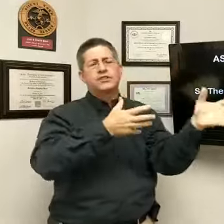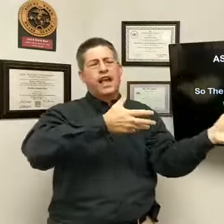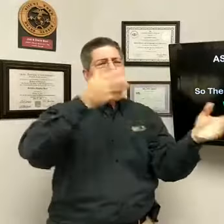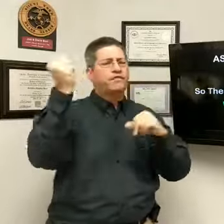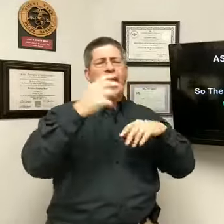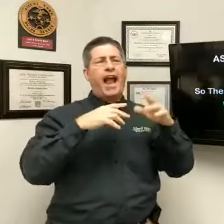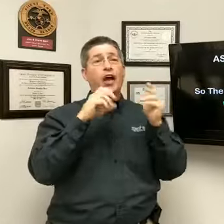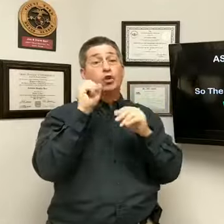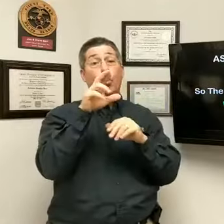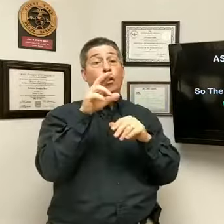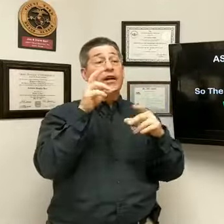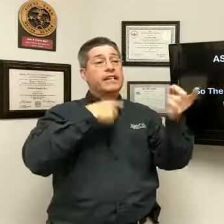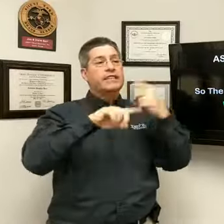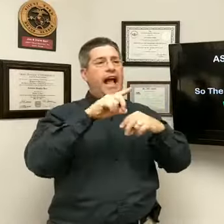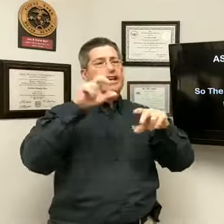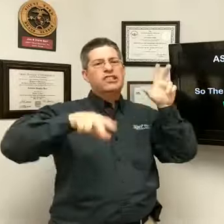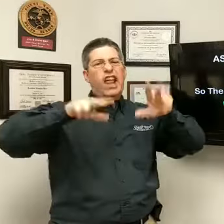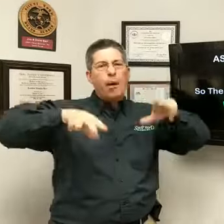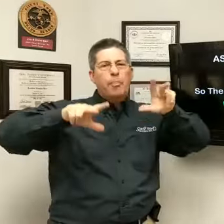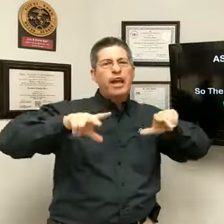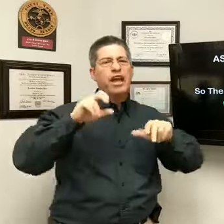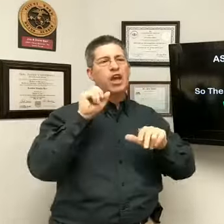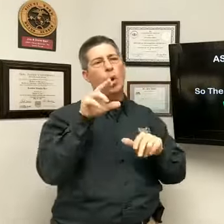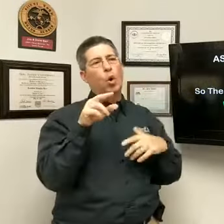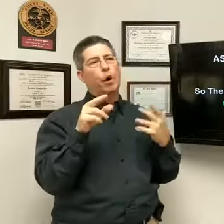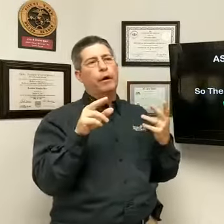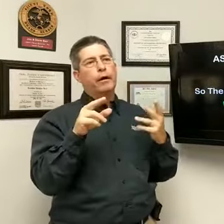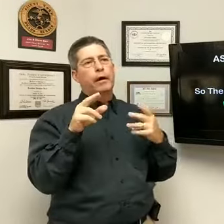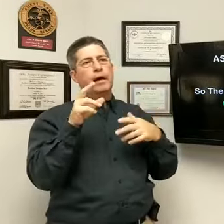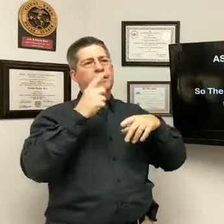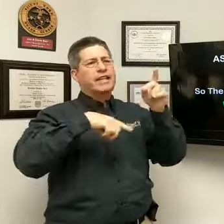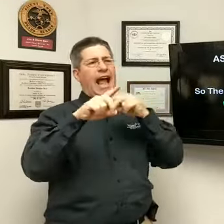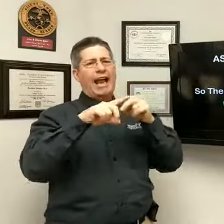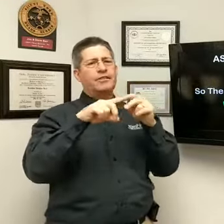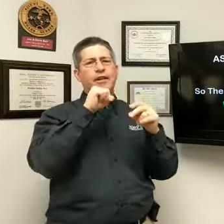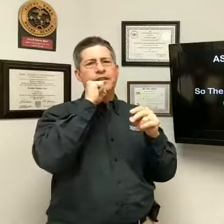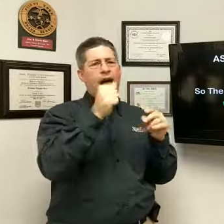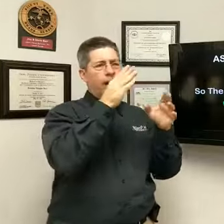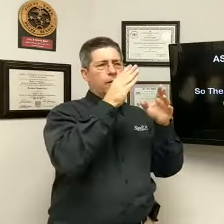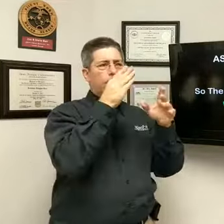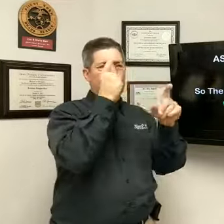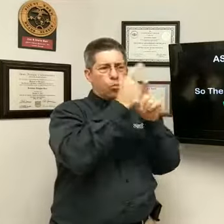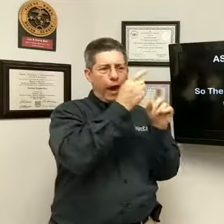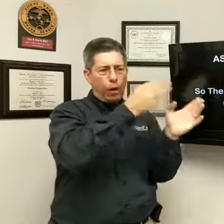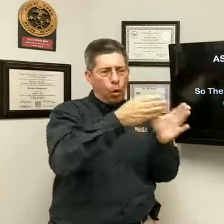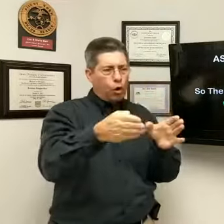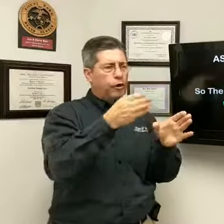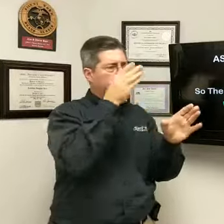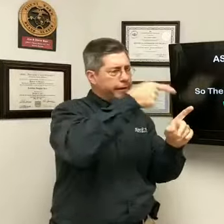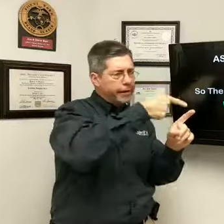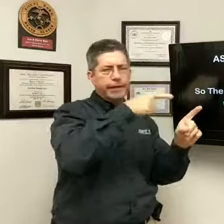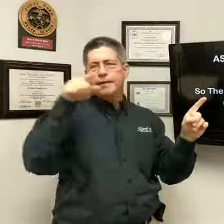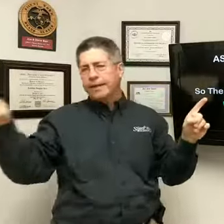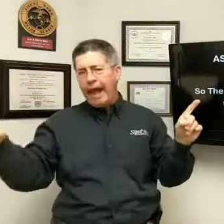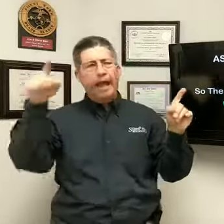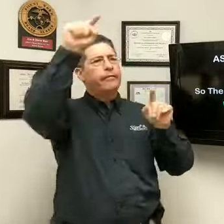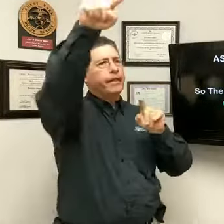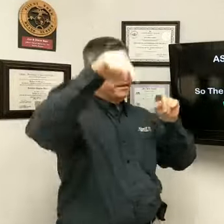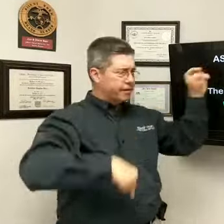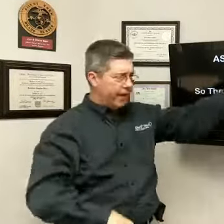signs fast, or signs sloppy, or signs and it's not in the right order. It's this and that and this and that